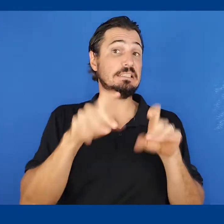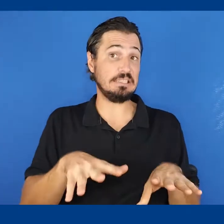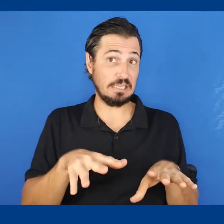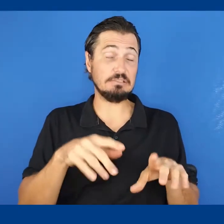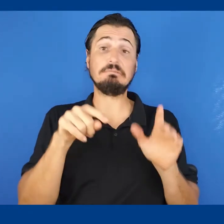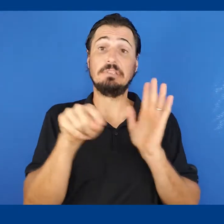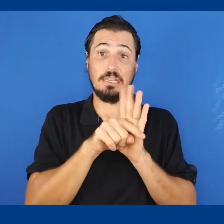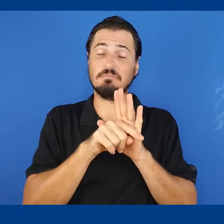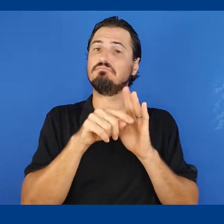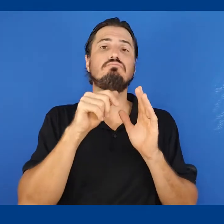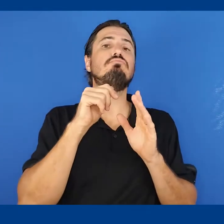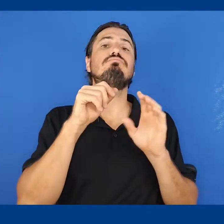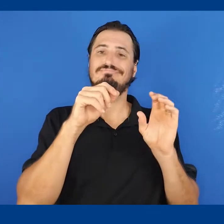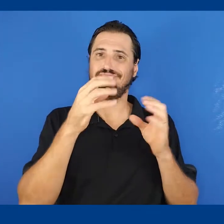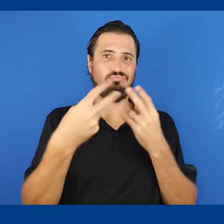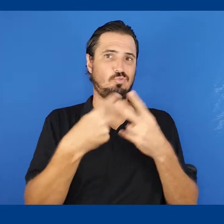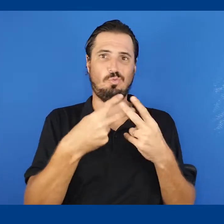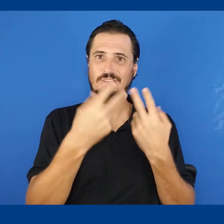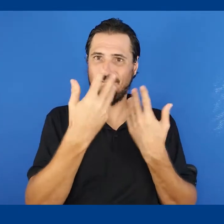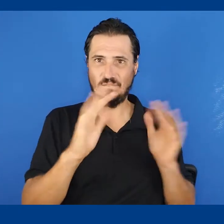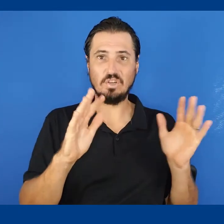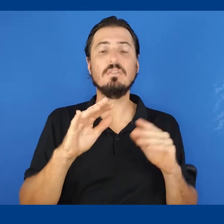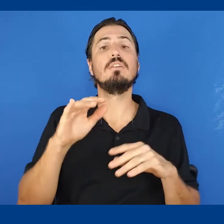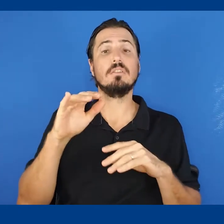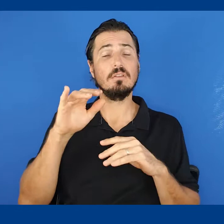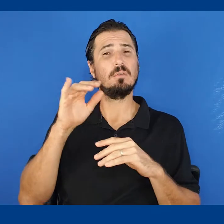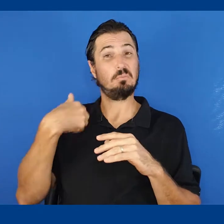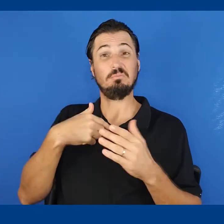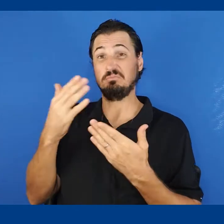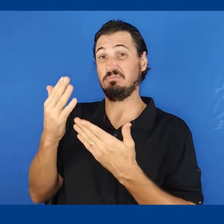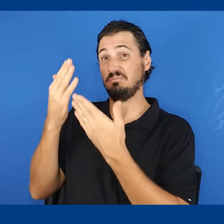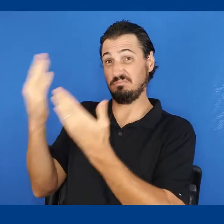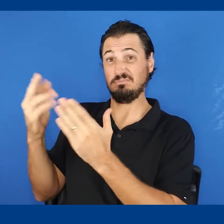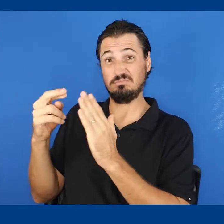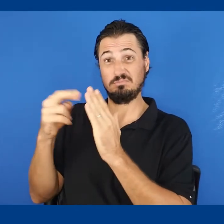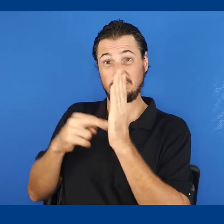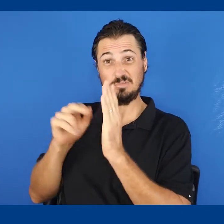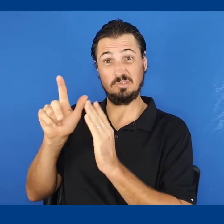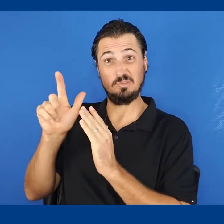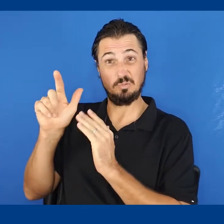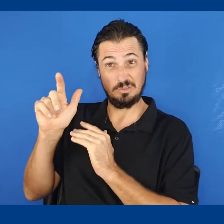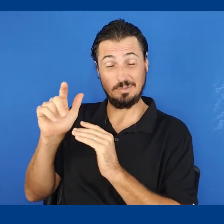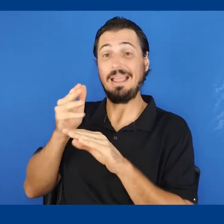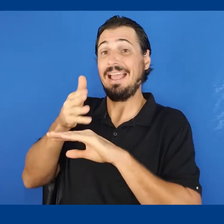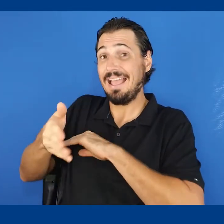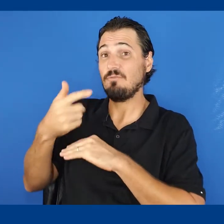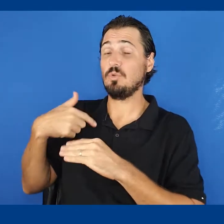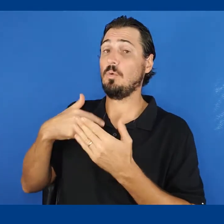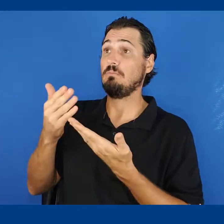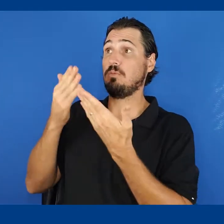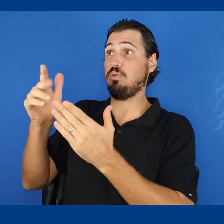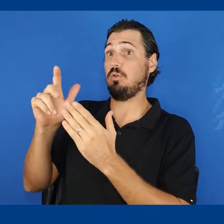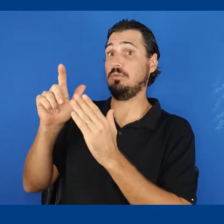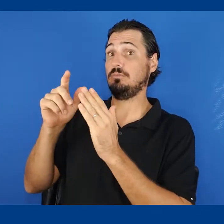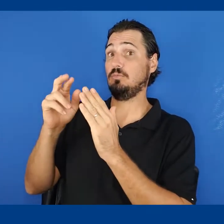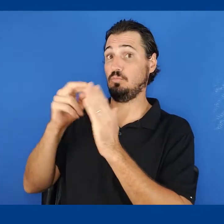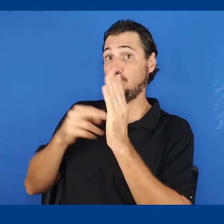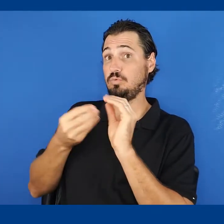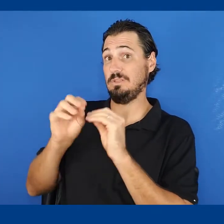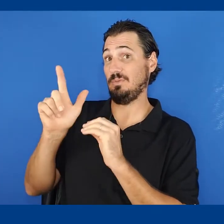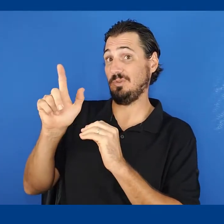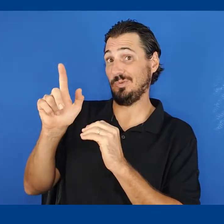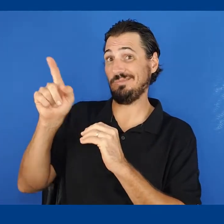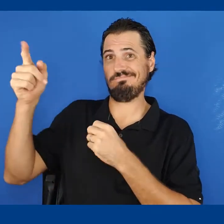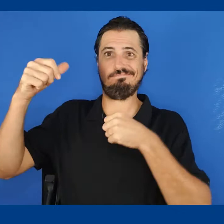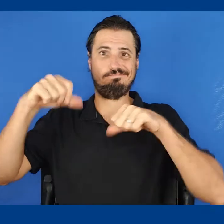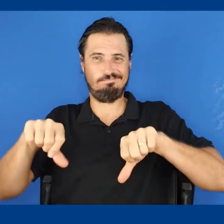of quarantine. This proposal came after the denial of Rule 21, which requested a mandatory post-travel test program for